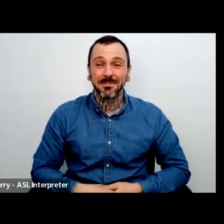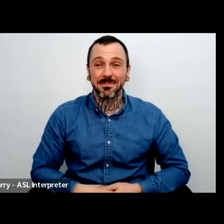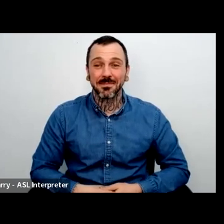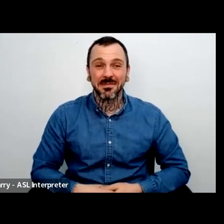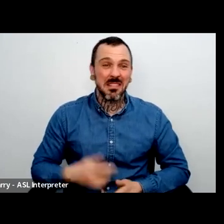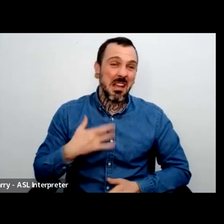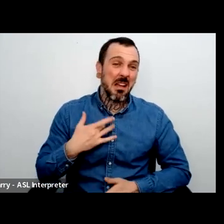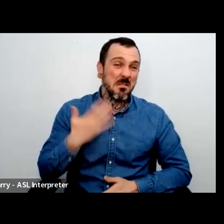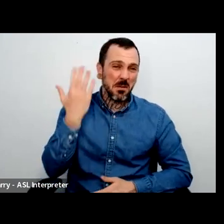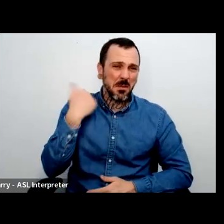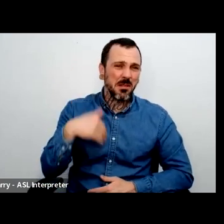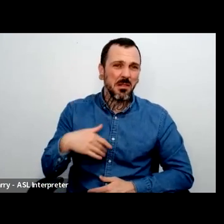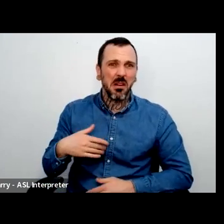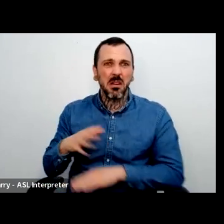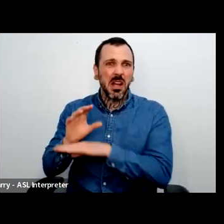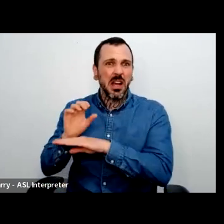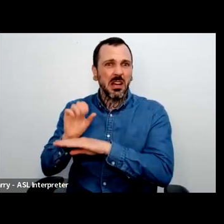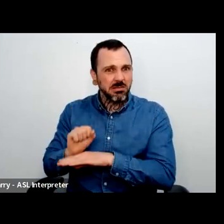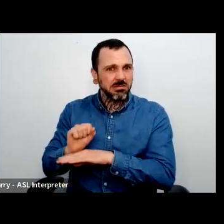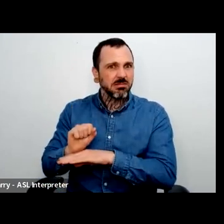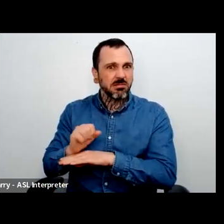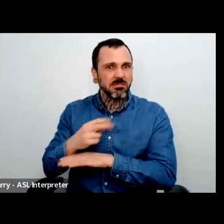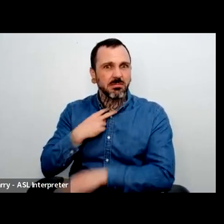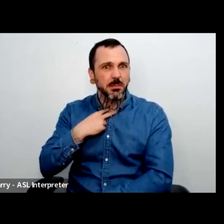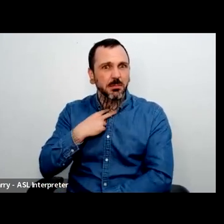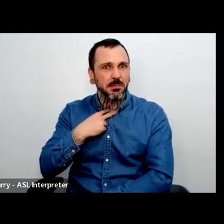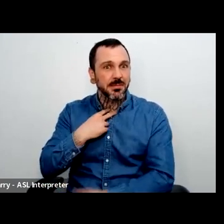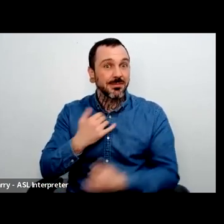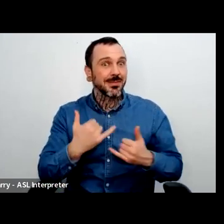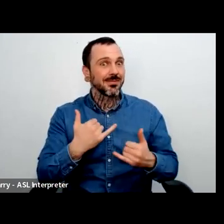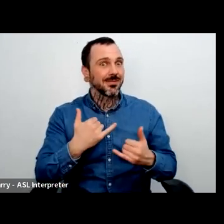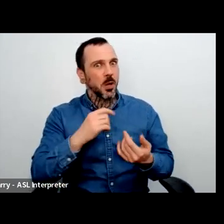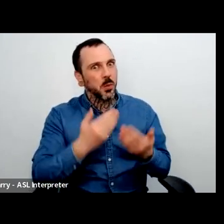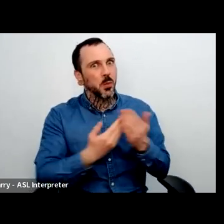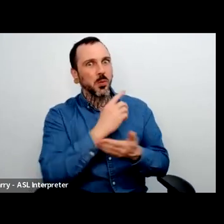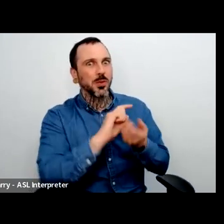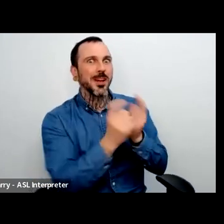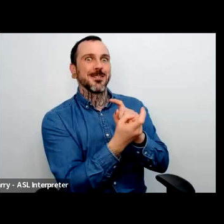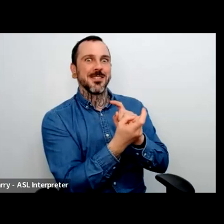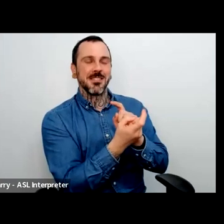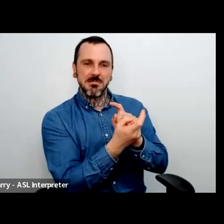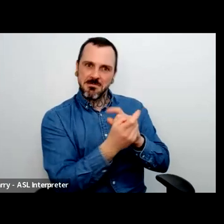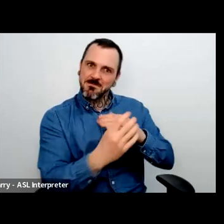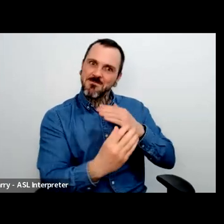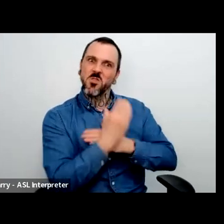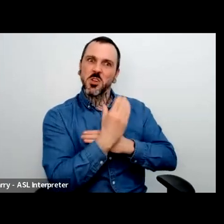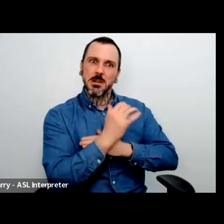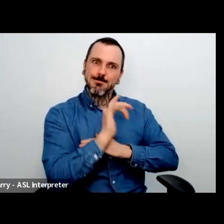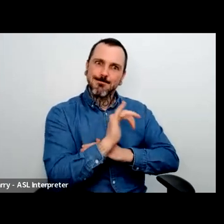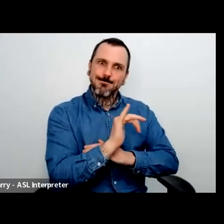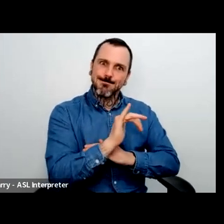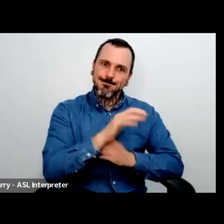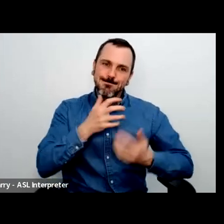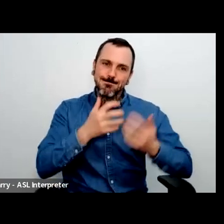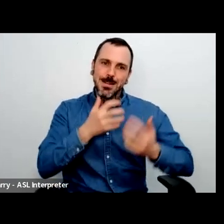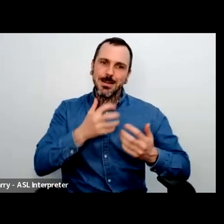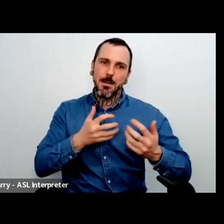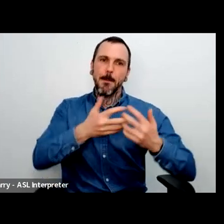It's just got to happen, or we've got to go away. Interesting. Lori?